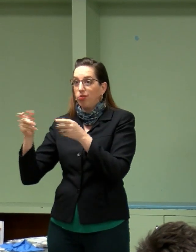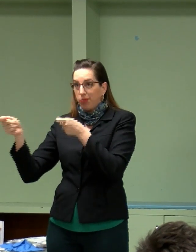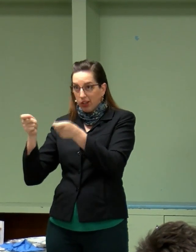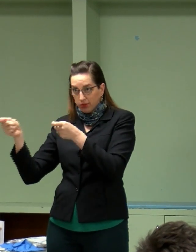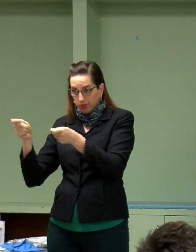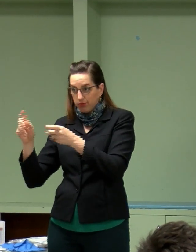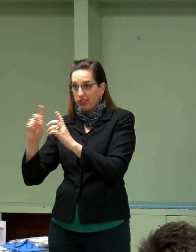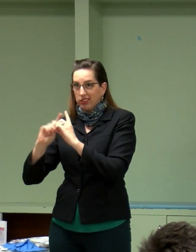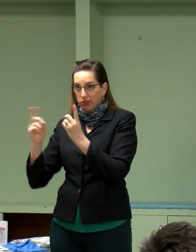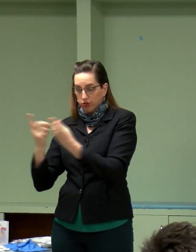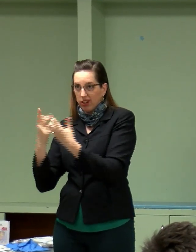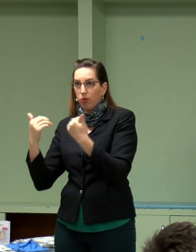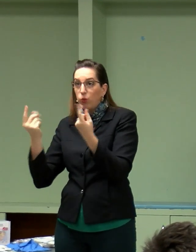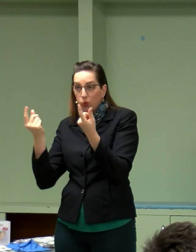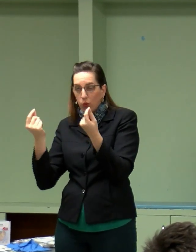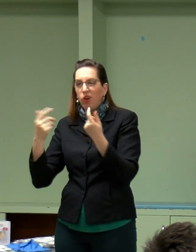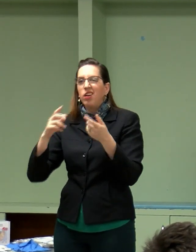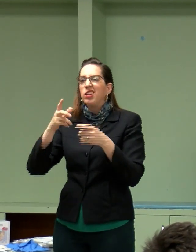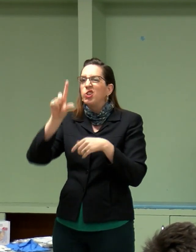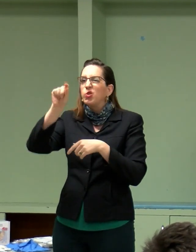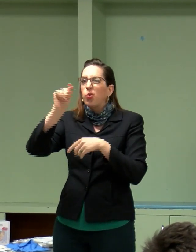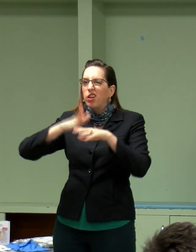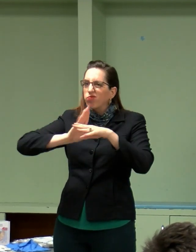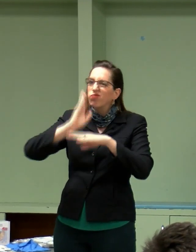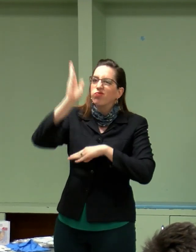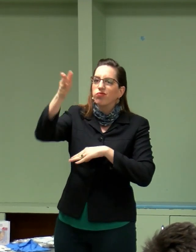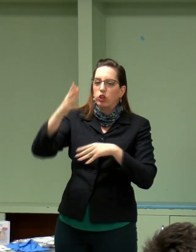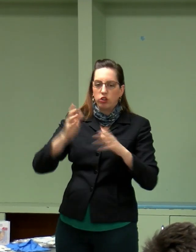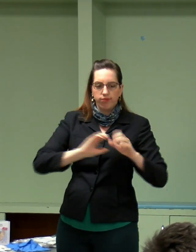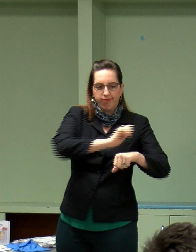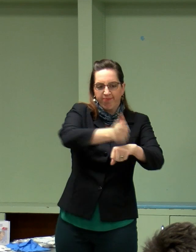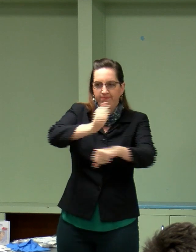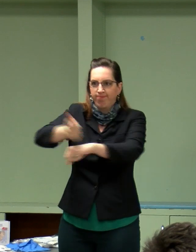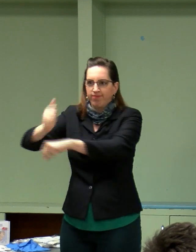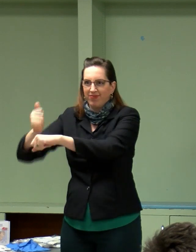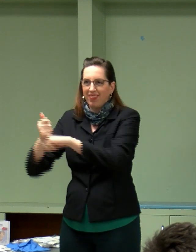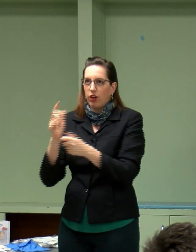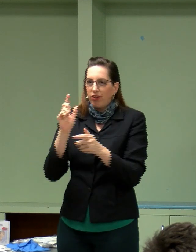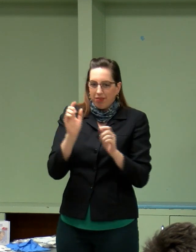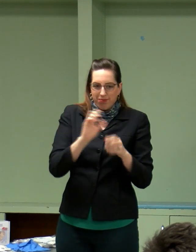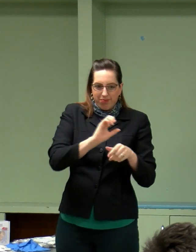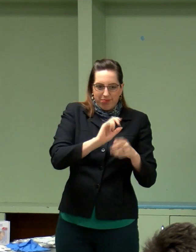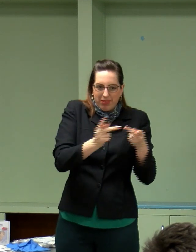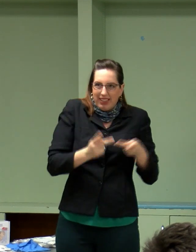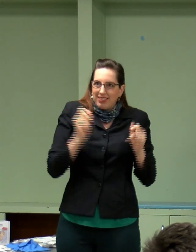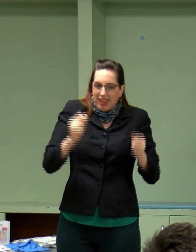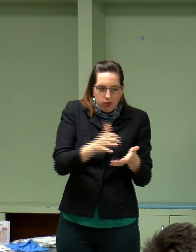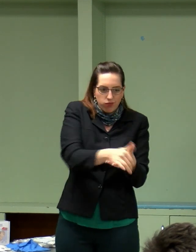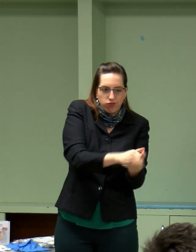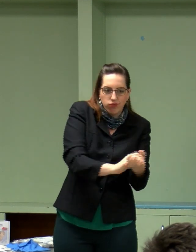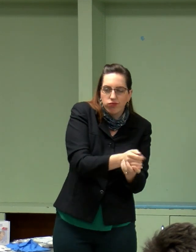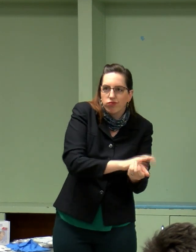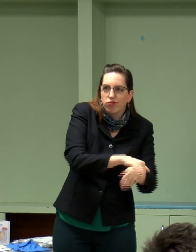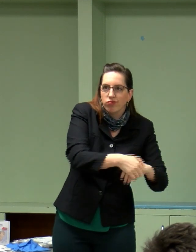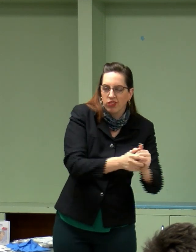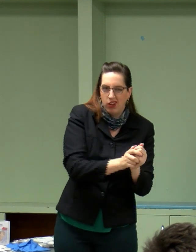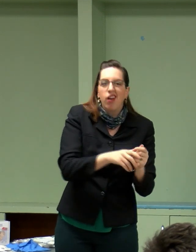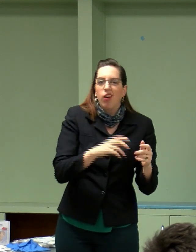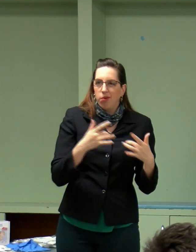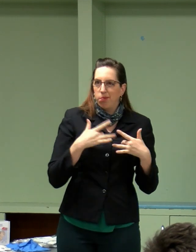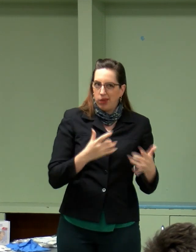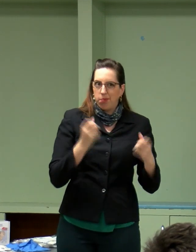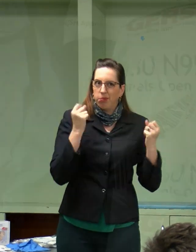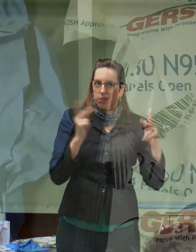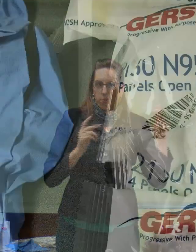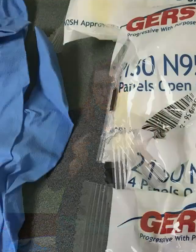than 20 hand washing stations in the area with the highest concentration of homeless individuals. We have also distributed